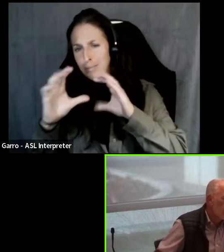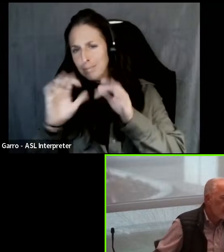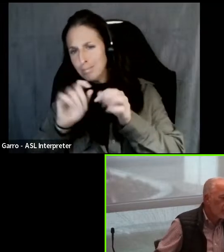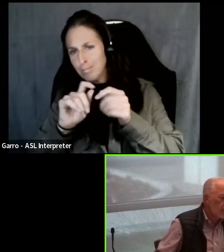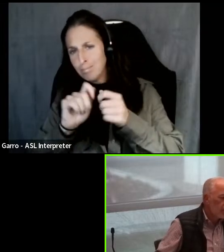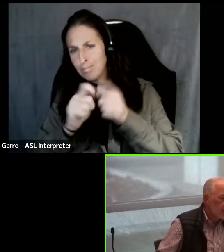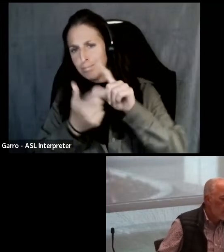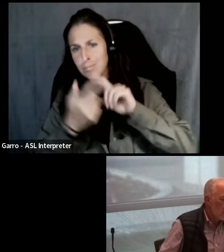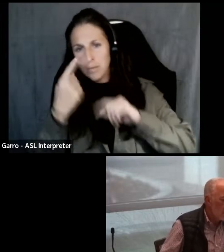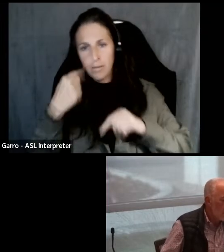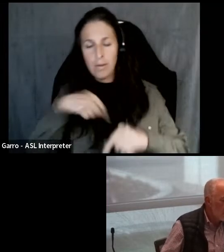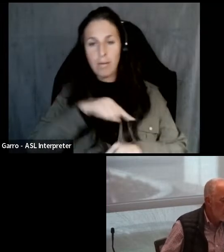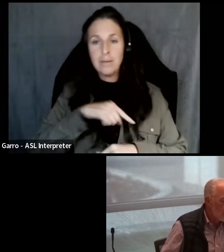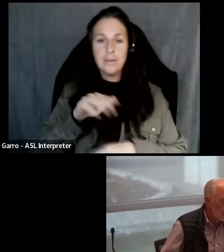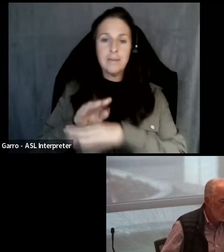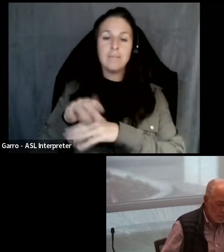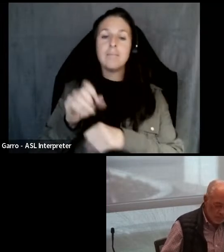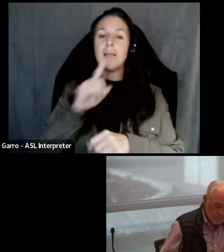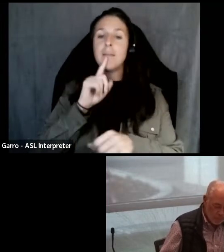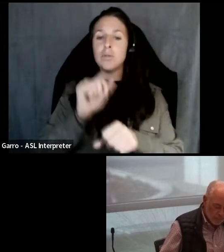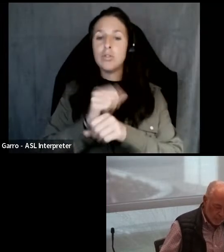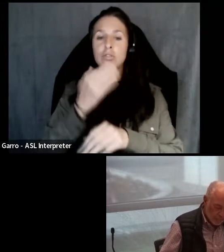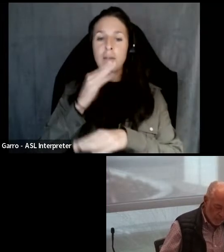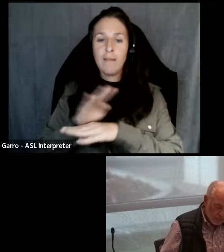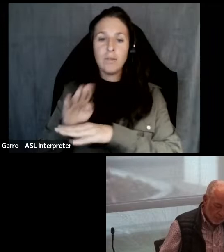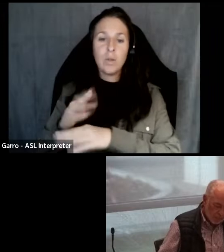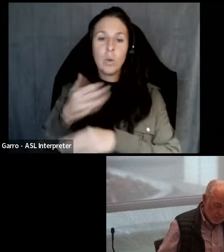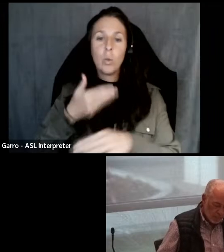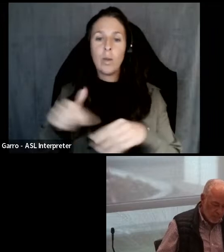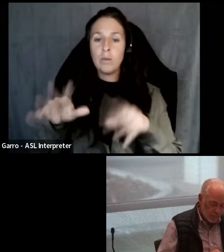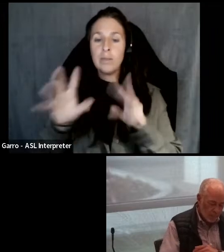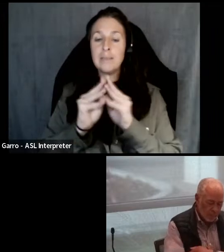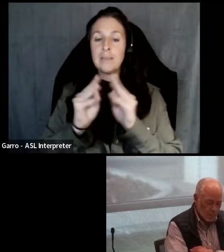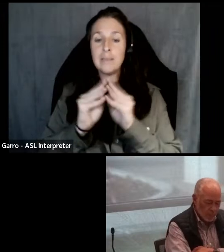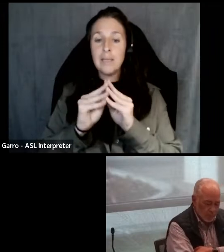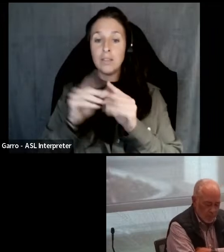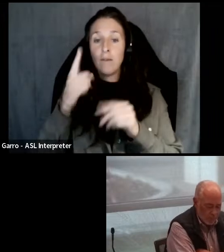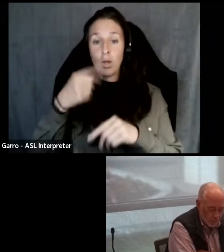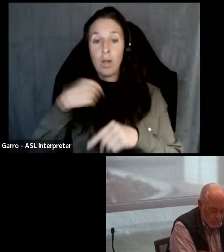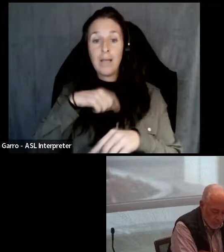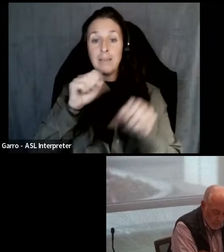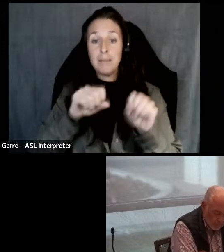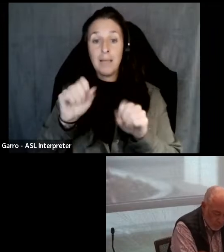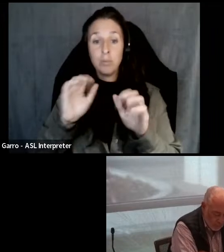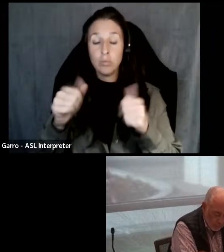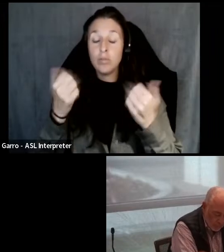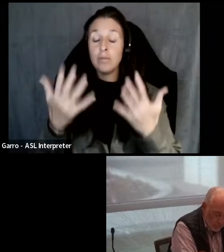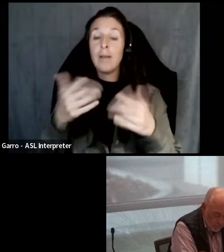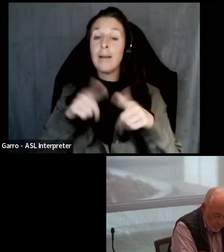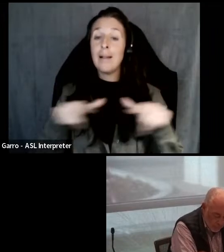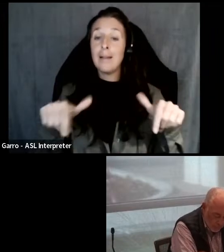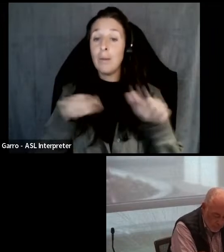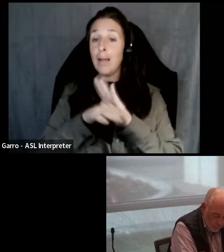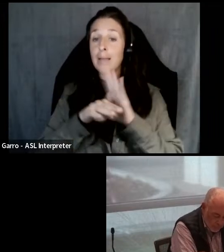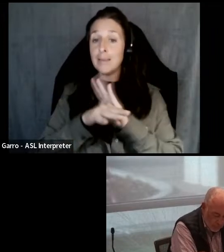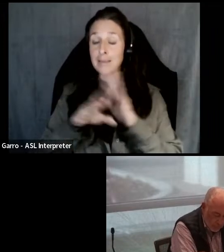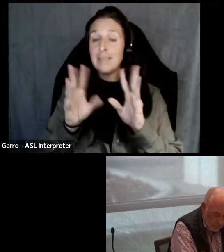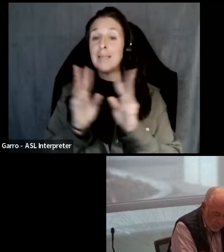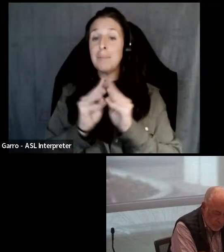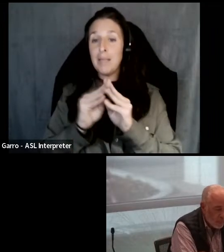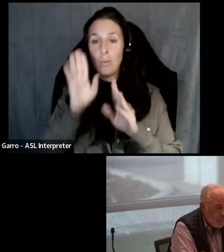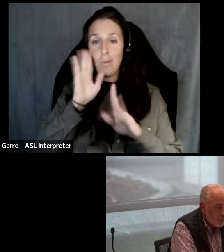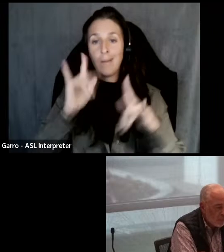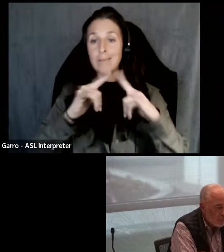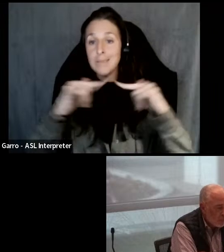evening? Absolutely. Good afternoon and welcome to this session. In order to provide language access, this meeting will have